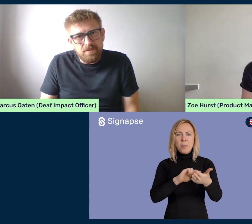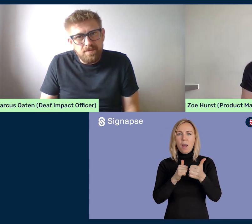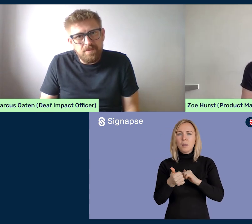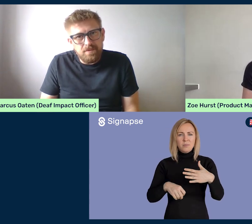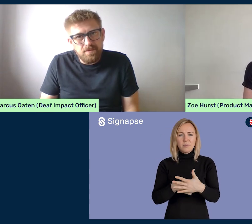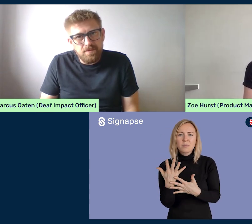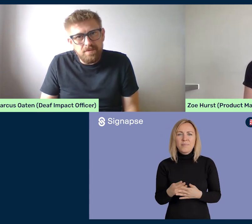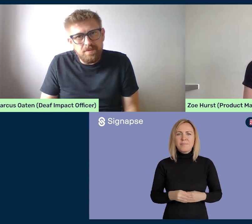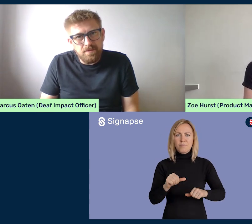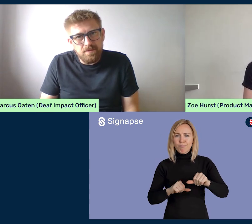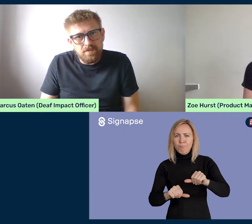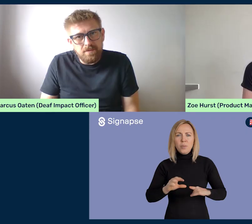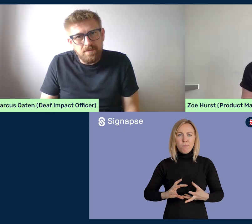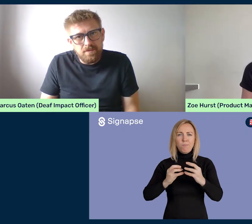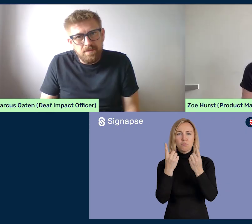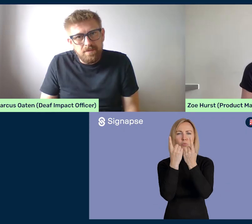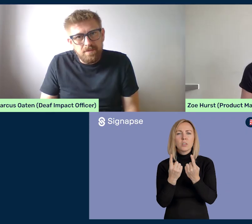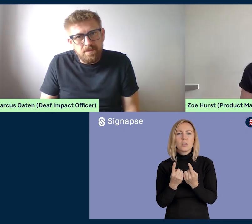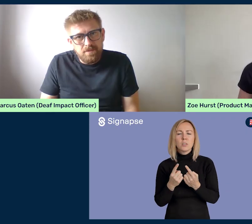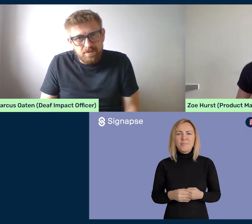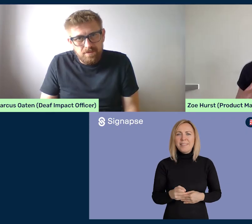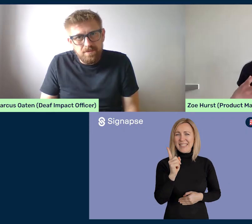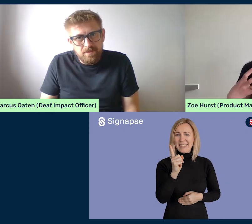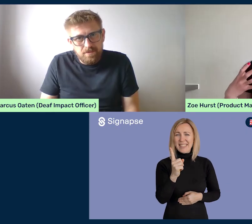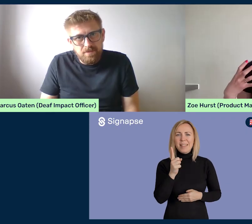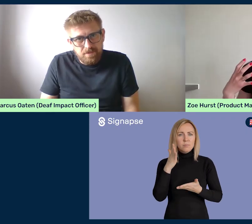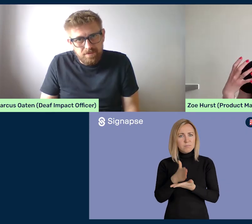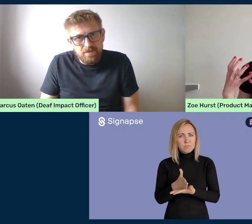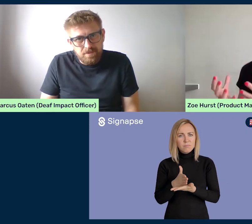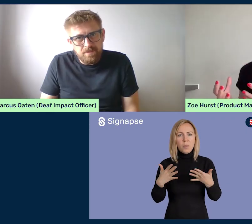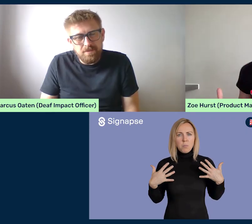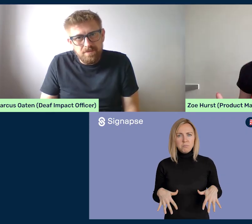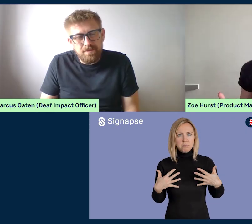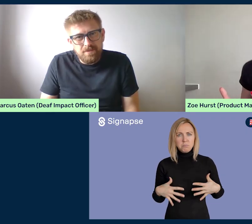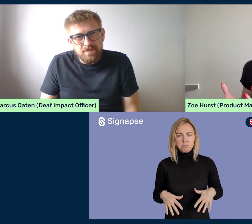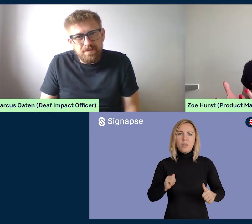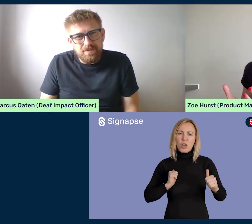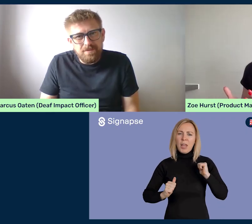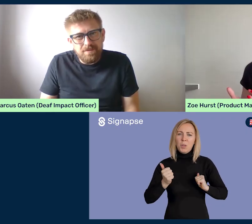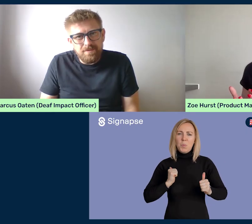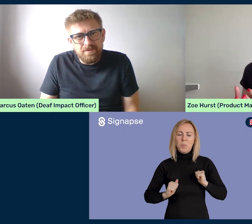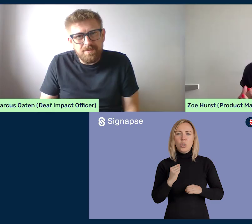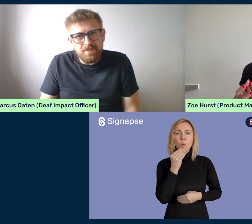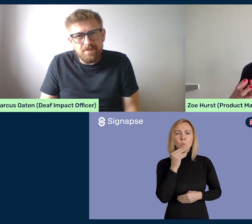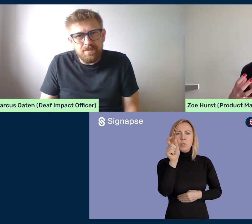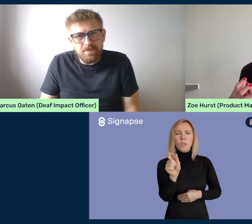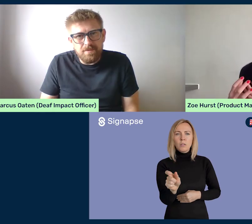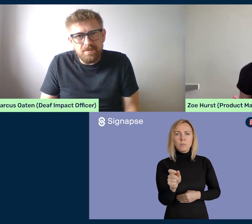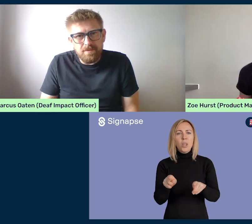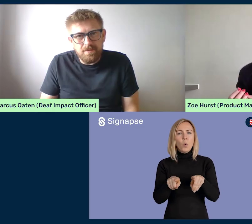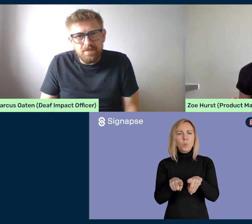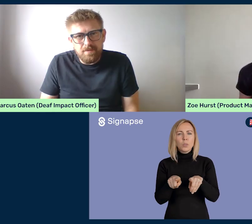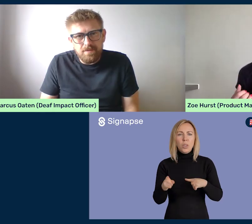proud of as people that work at Synapse and have done this. And the end user, which is the deaf community, can